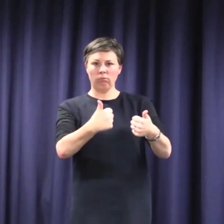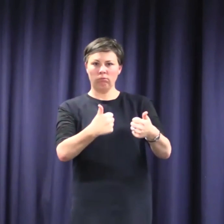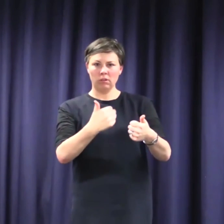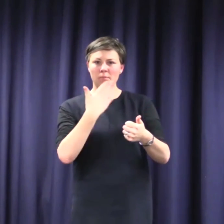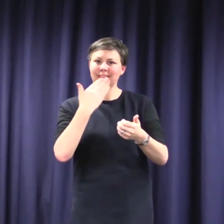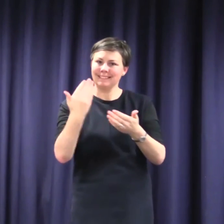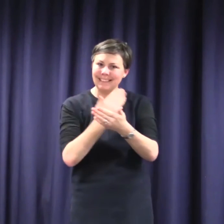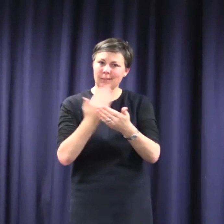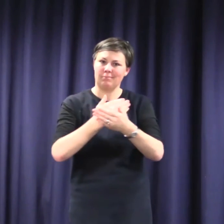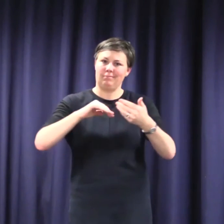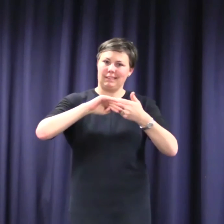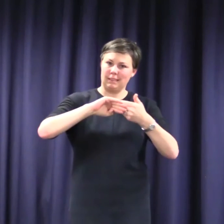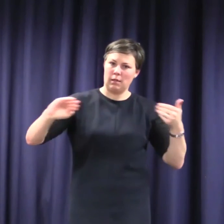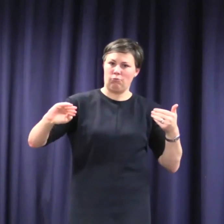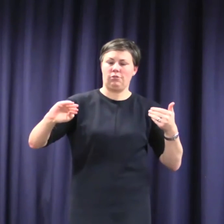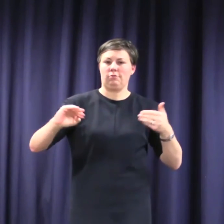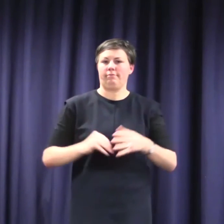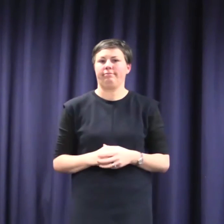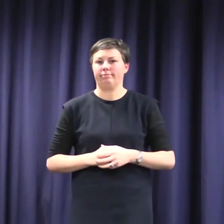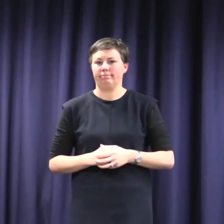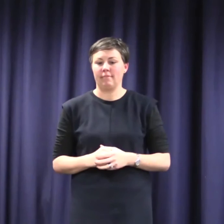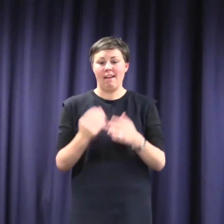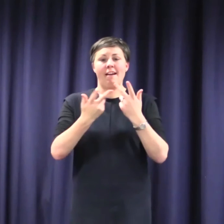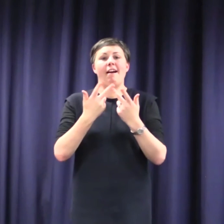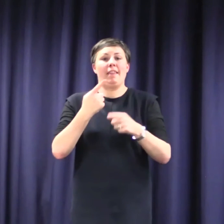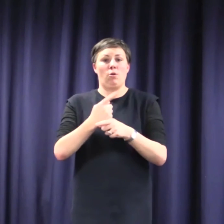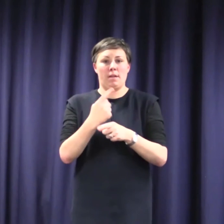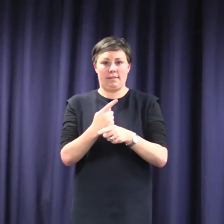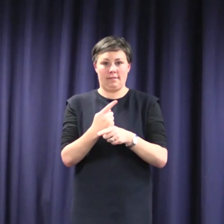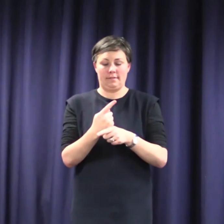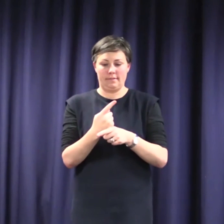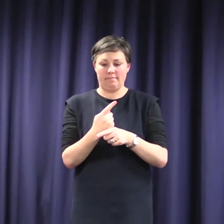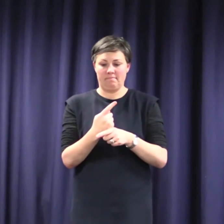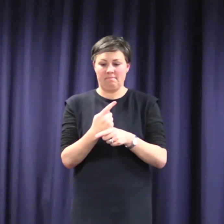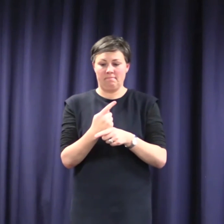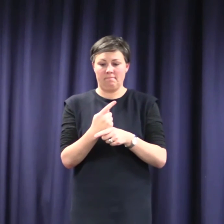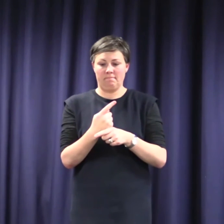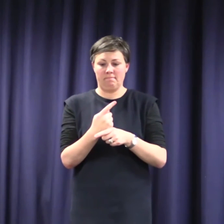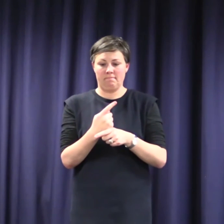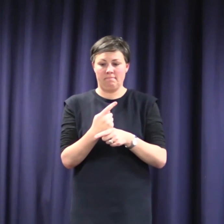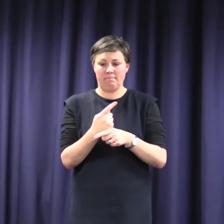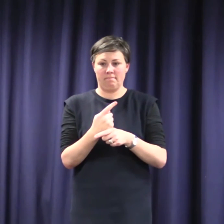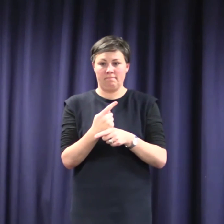NABS separate from the NDIS. Another comment is that we